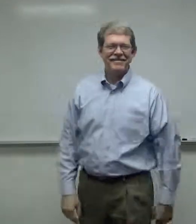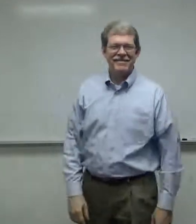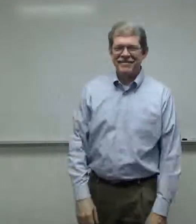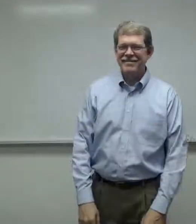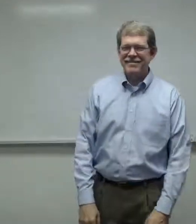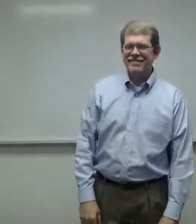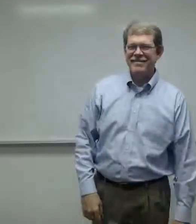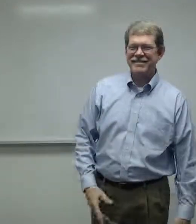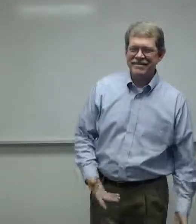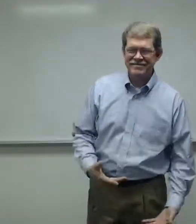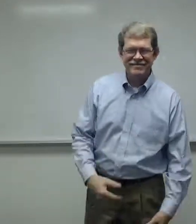though.